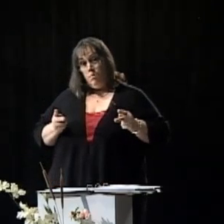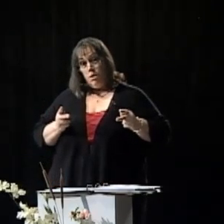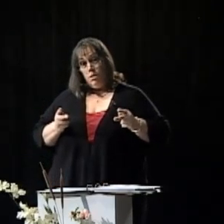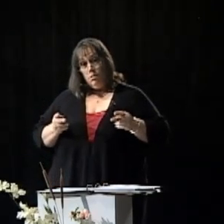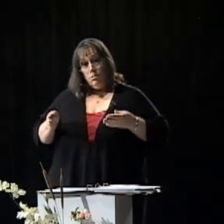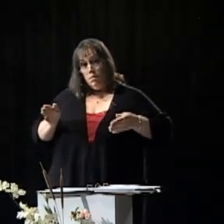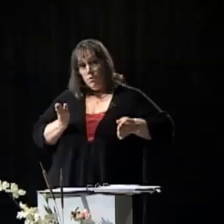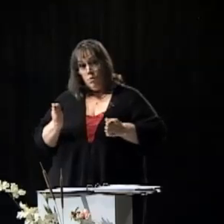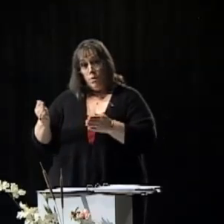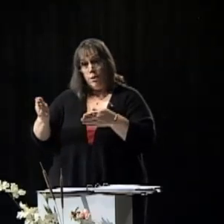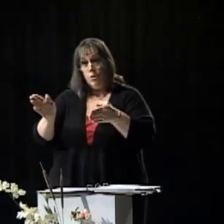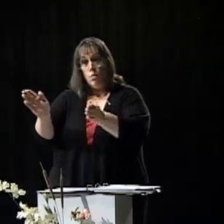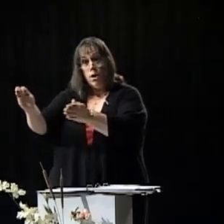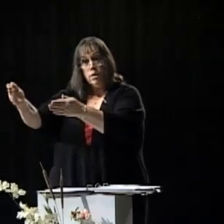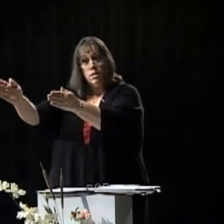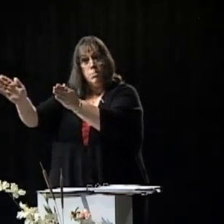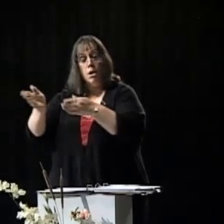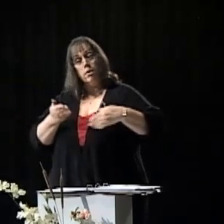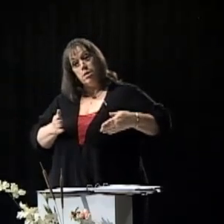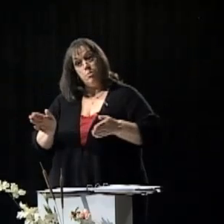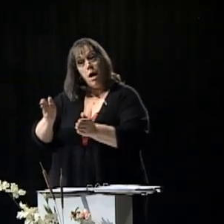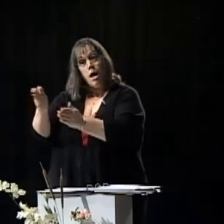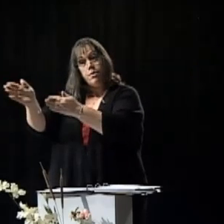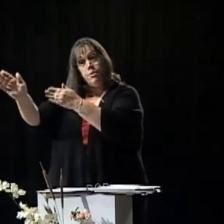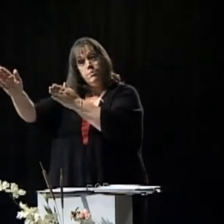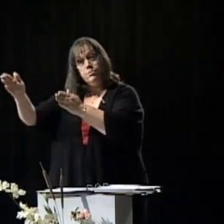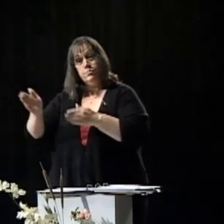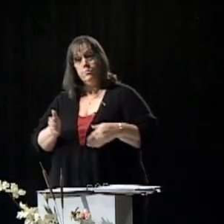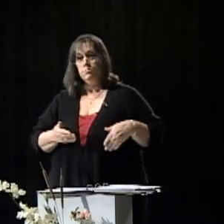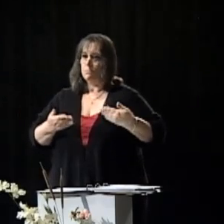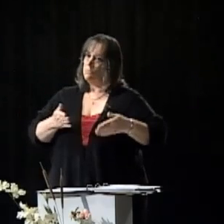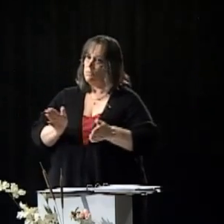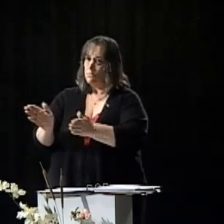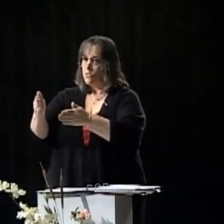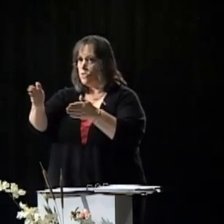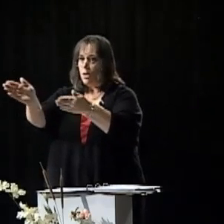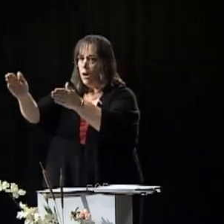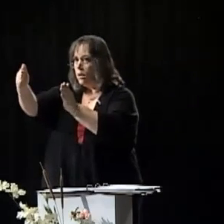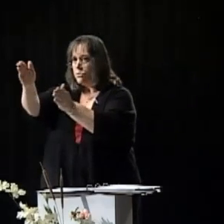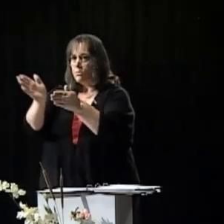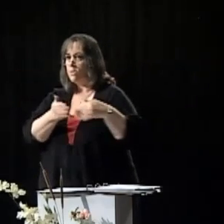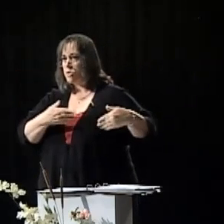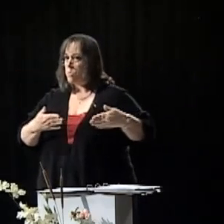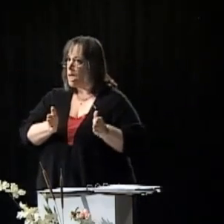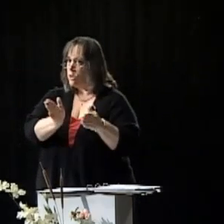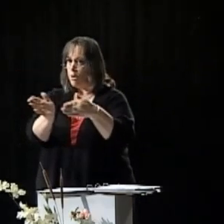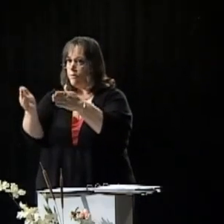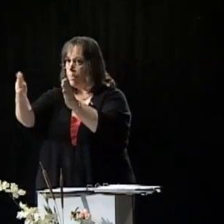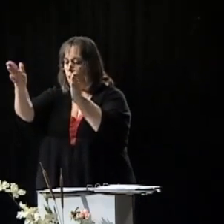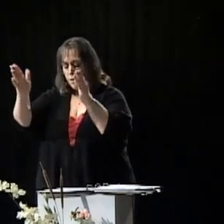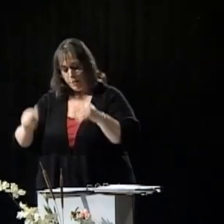Maybe you want to go walking in the park down a path. So you kind of just, this is meandering up the path.